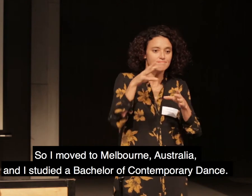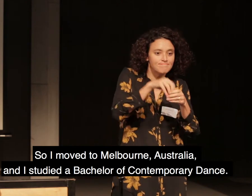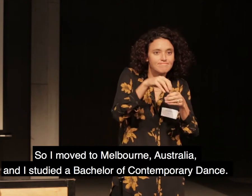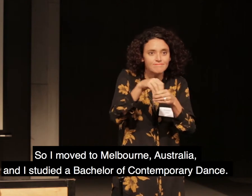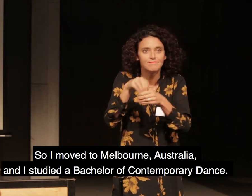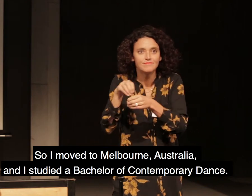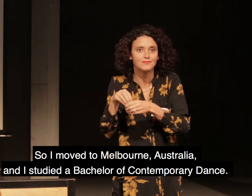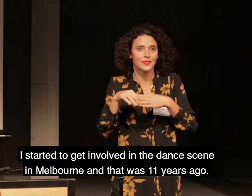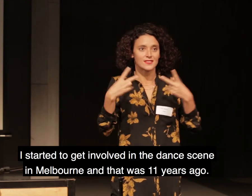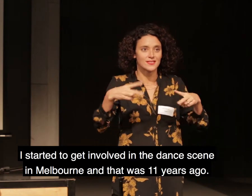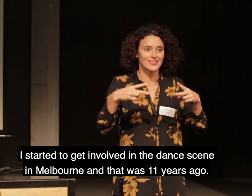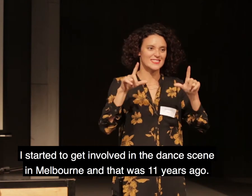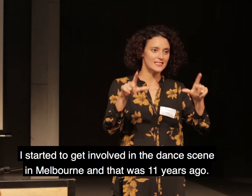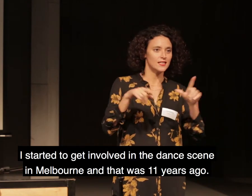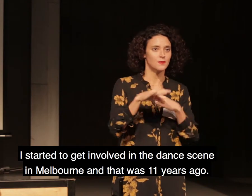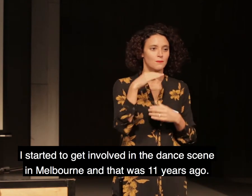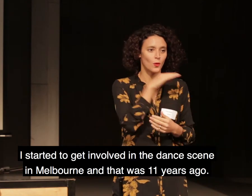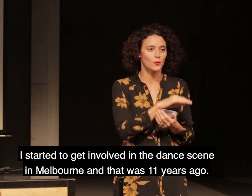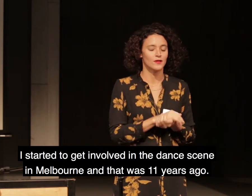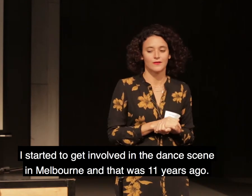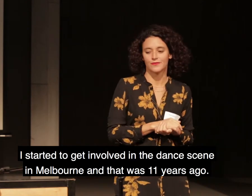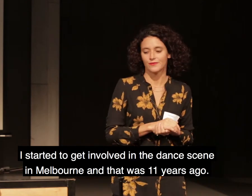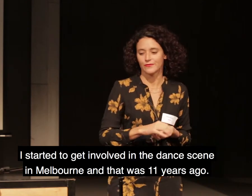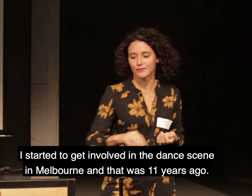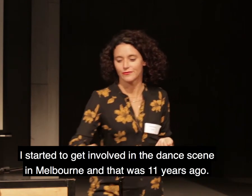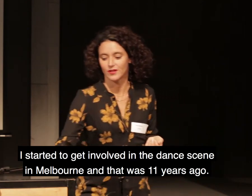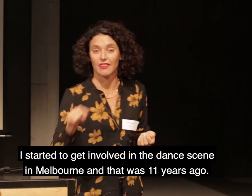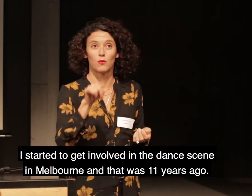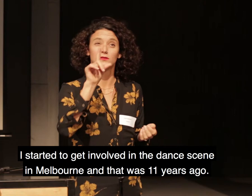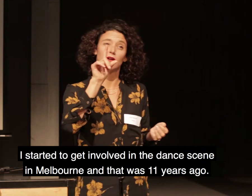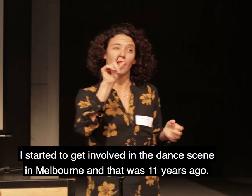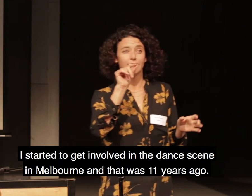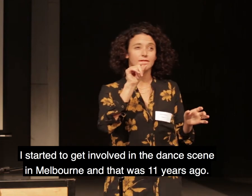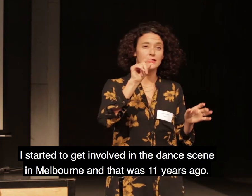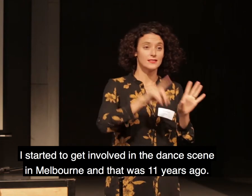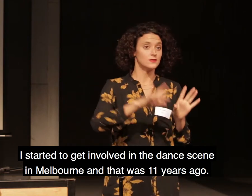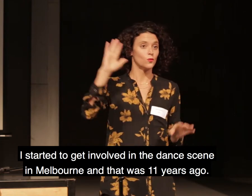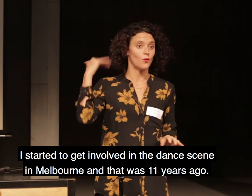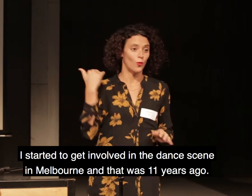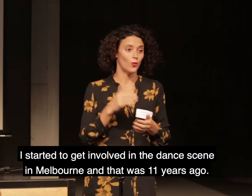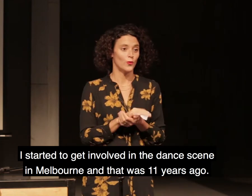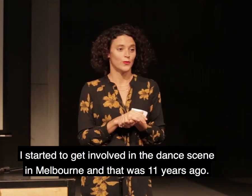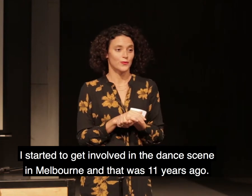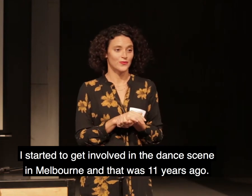Dance. I started to get involved in the dance scene in Melbourne. And that was 11 years